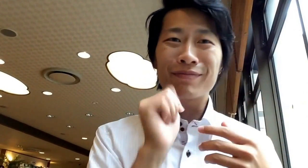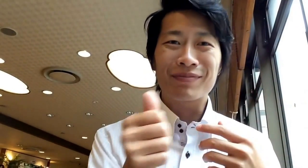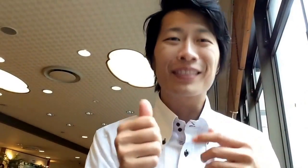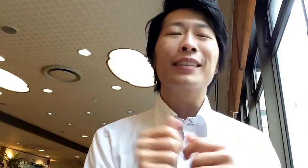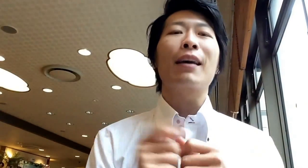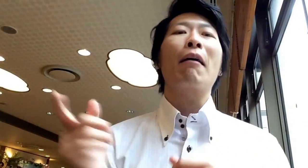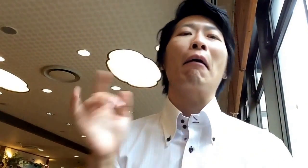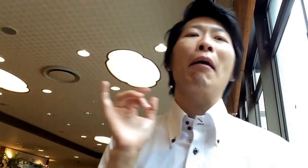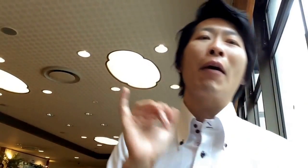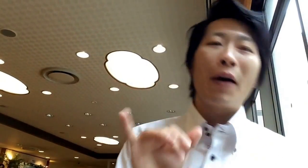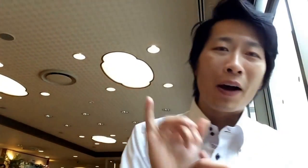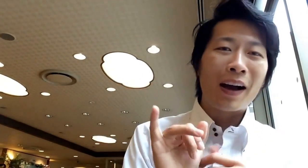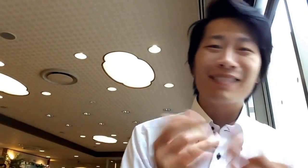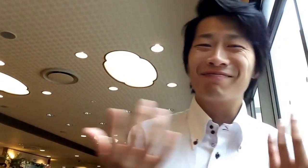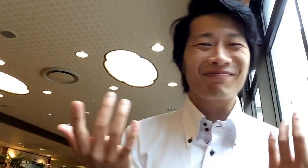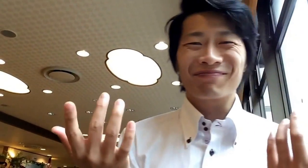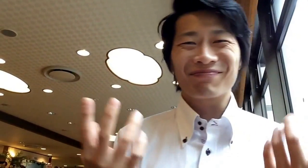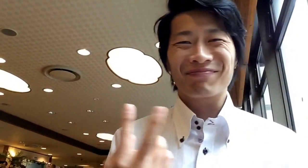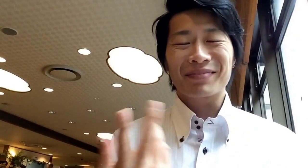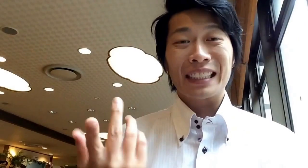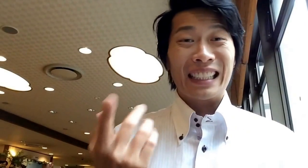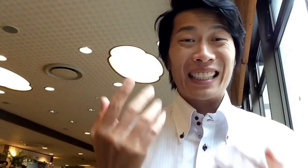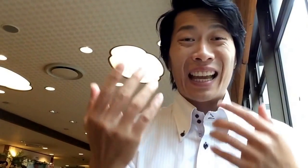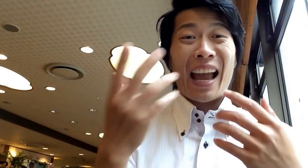go through the material.